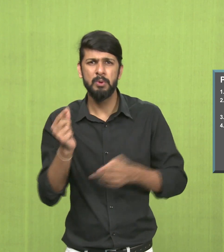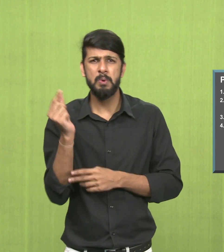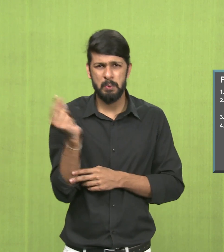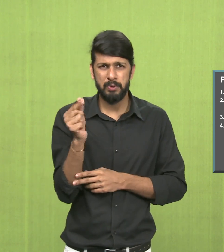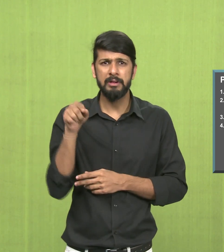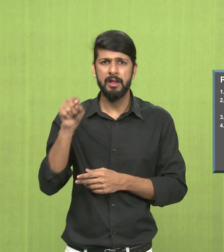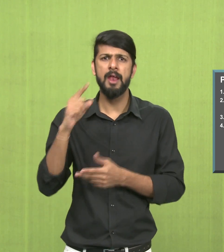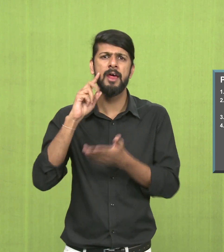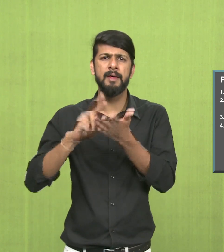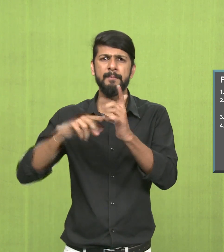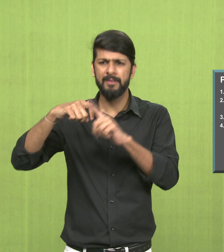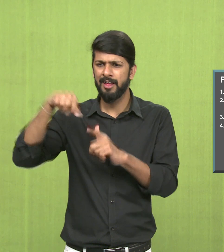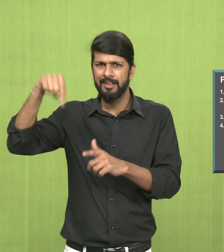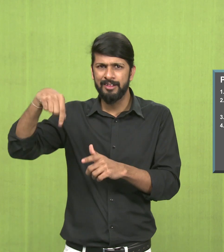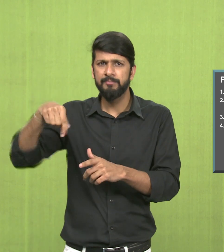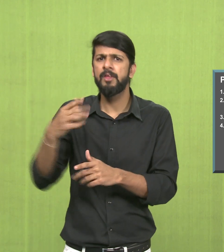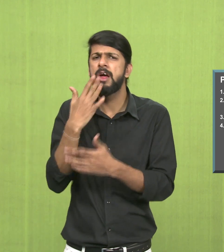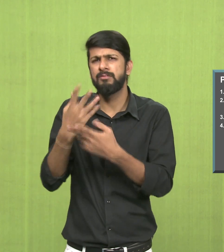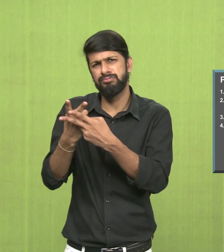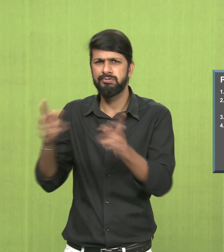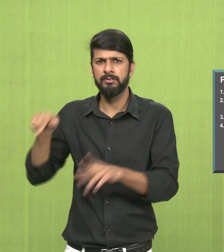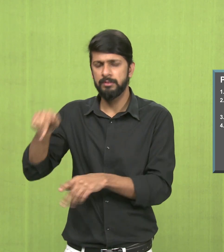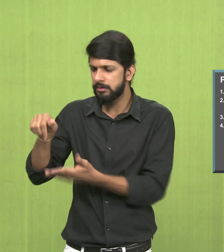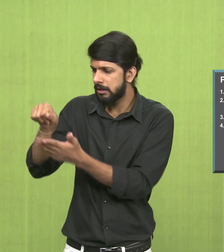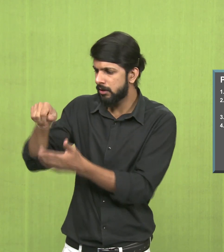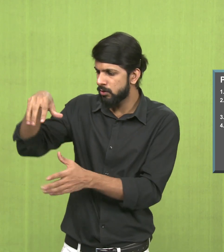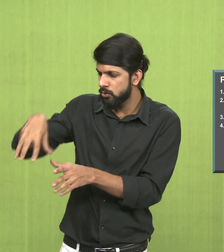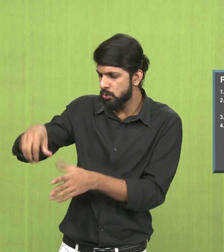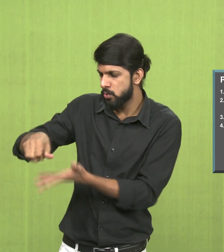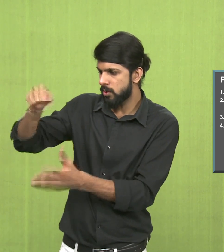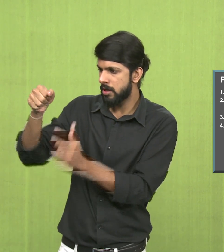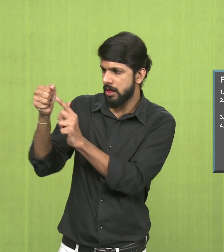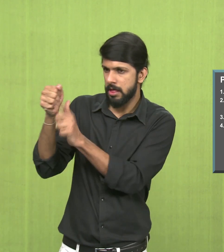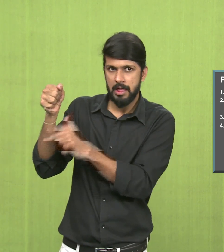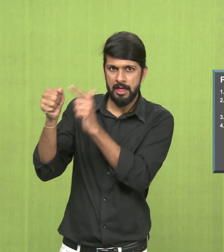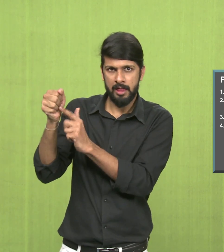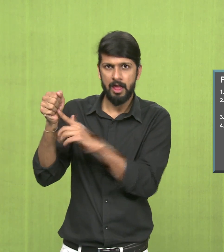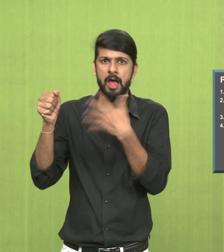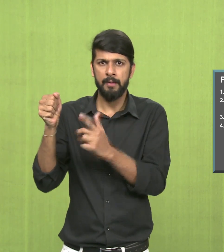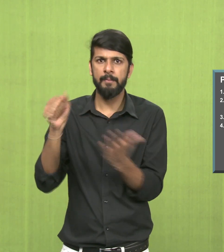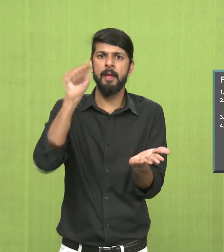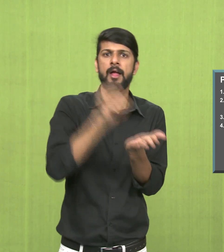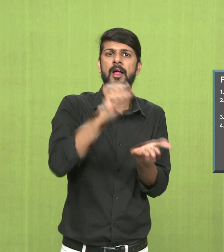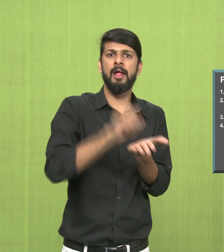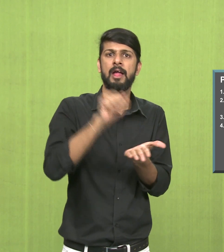Black or colored ink is used for printing. You can use any kind of